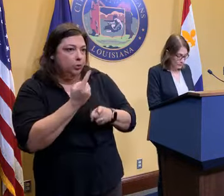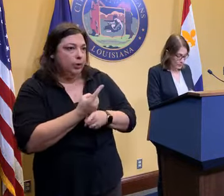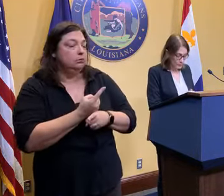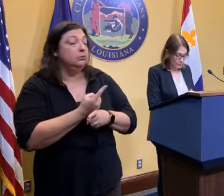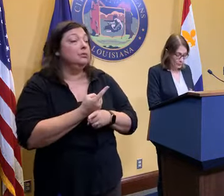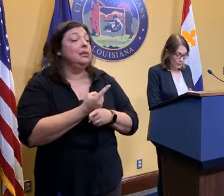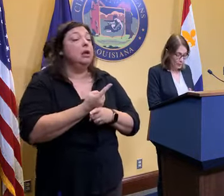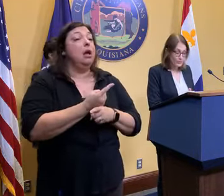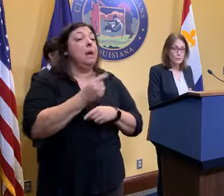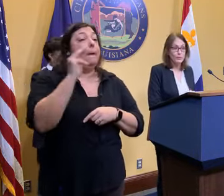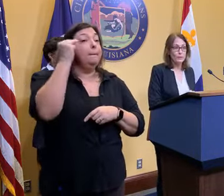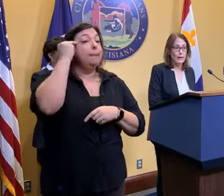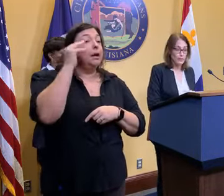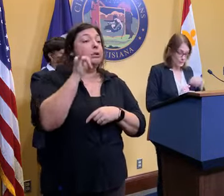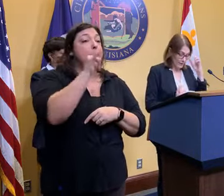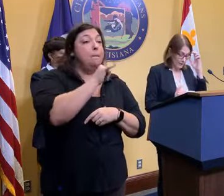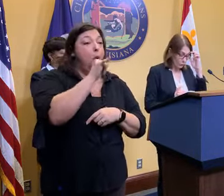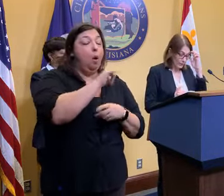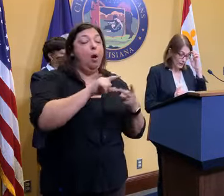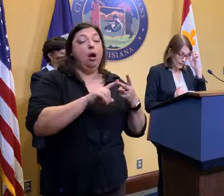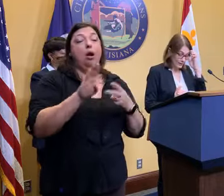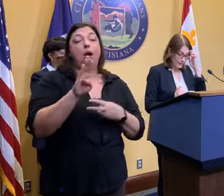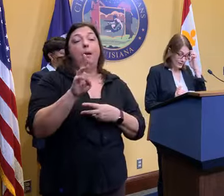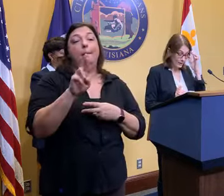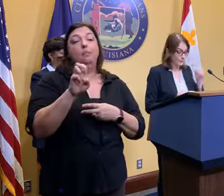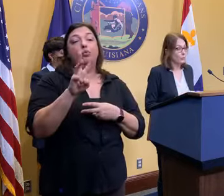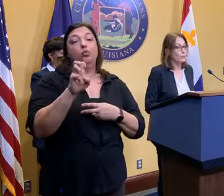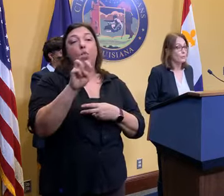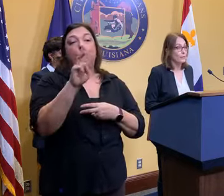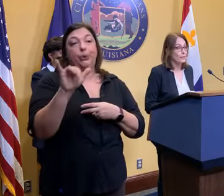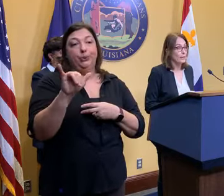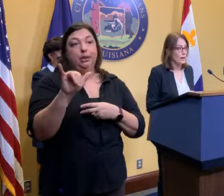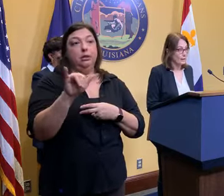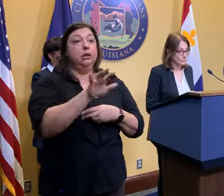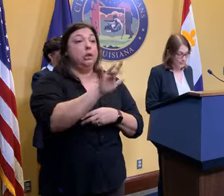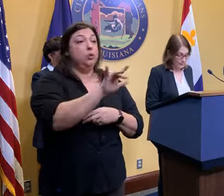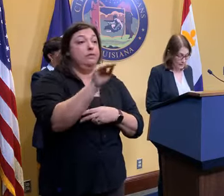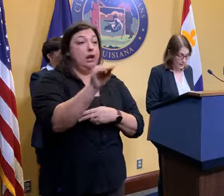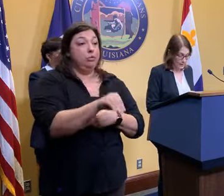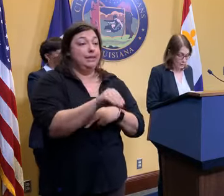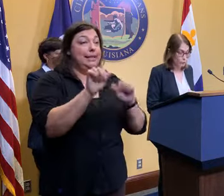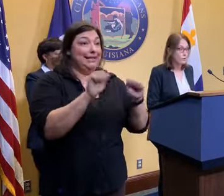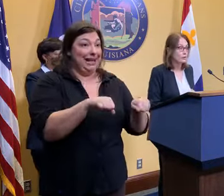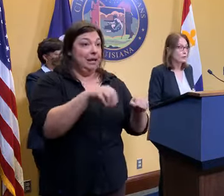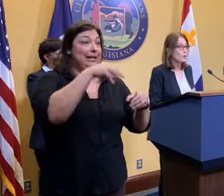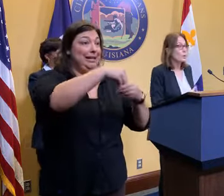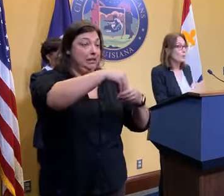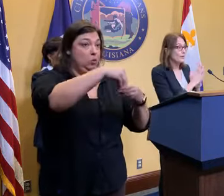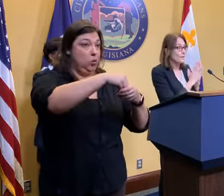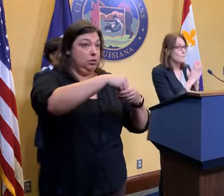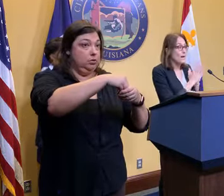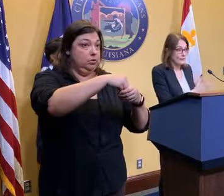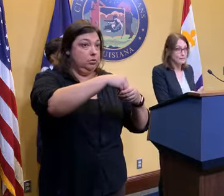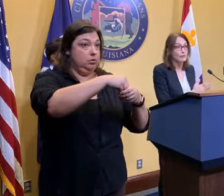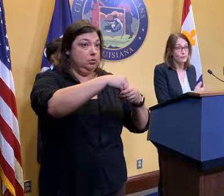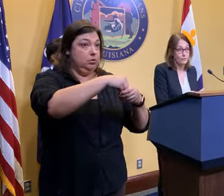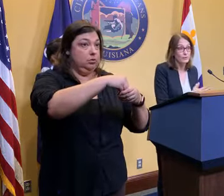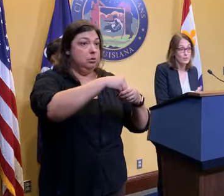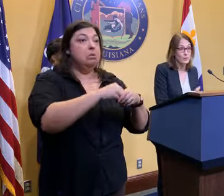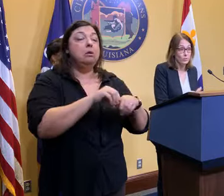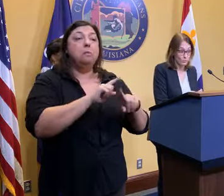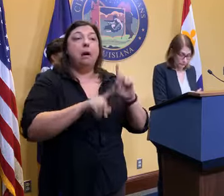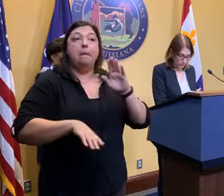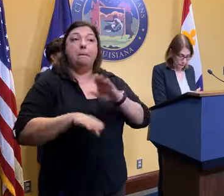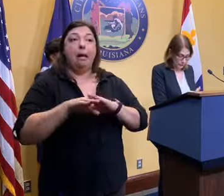said, bars and breweries will be allowed to have 25% of their permitted occupancy indoors with a max of